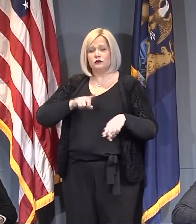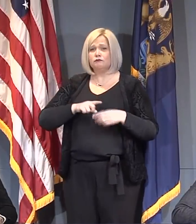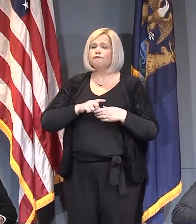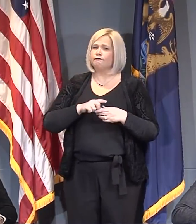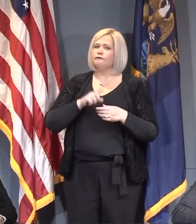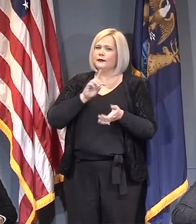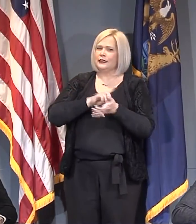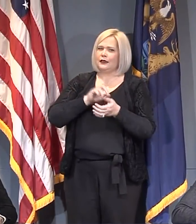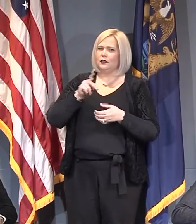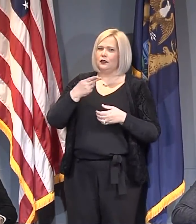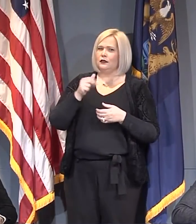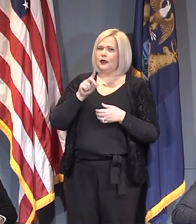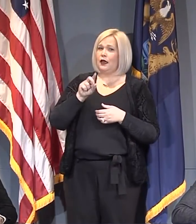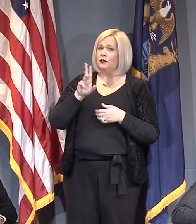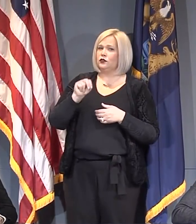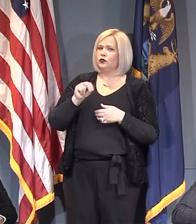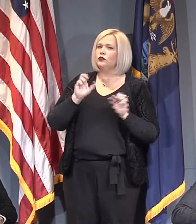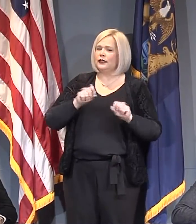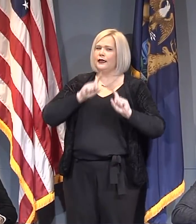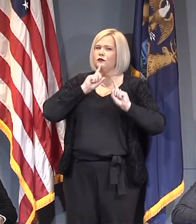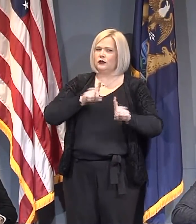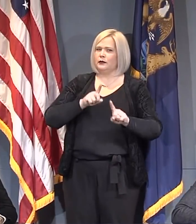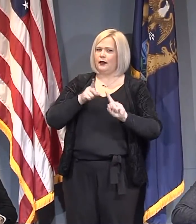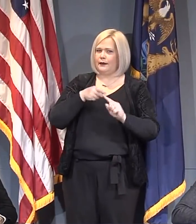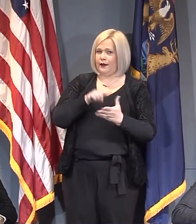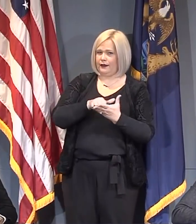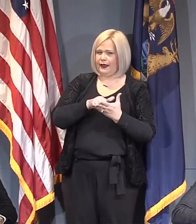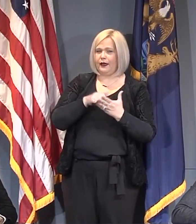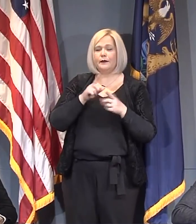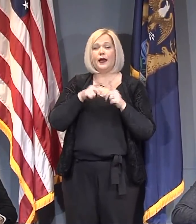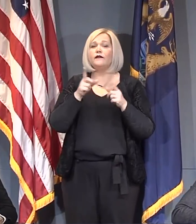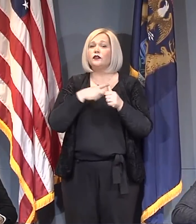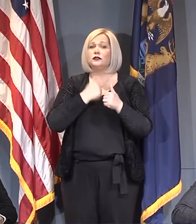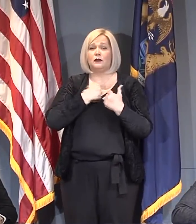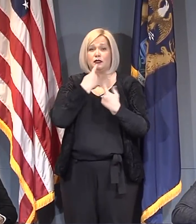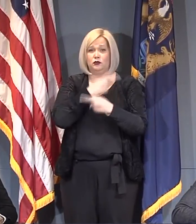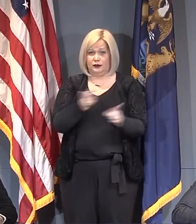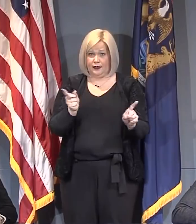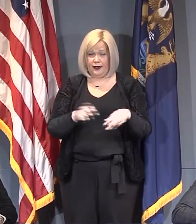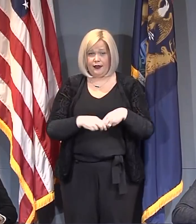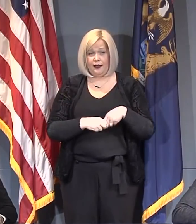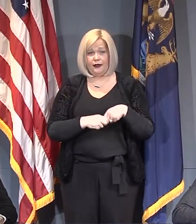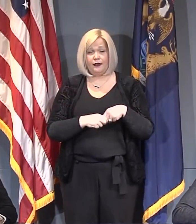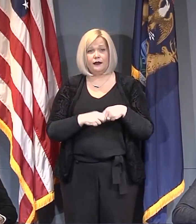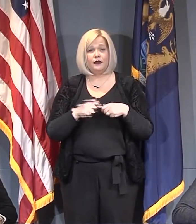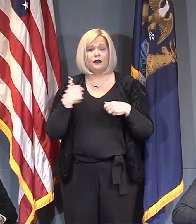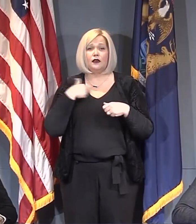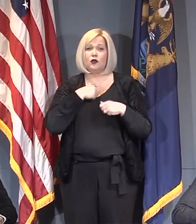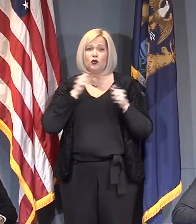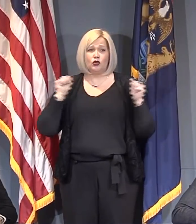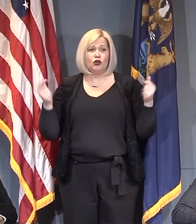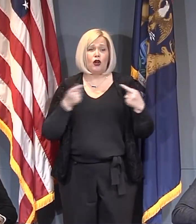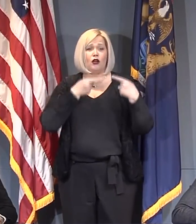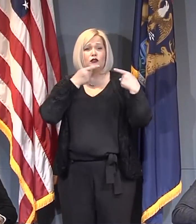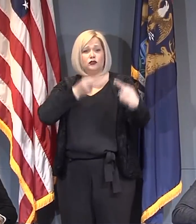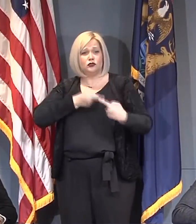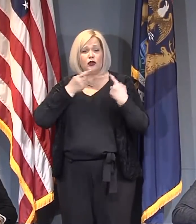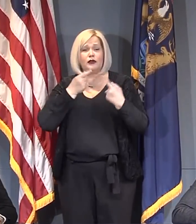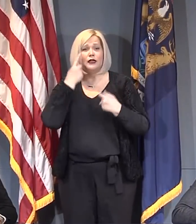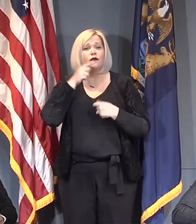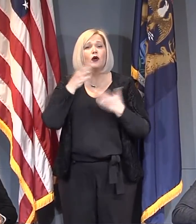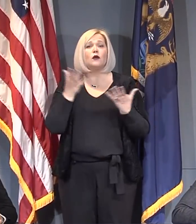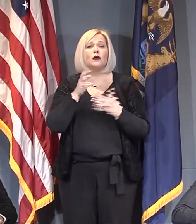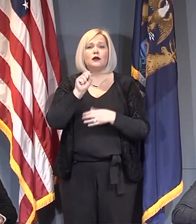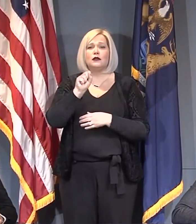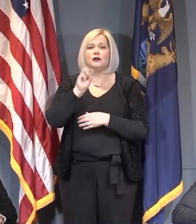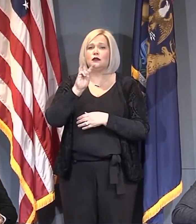Dr. Khaldun can give you, shed a little light on that. I'll just say this, you know, we are all struggling with getting the swabs that we need and